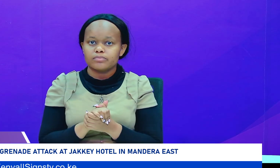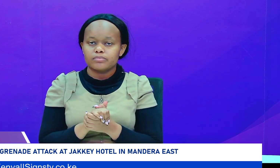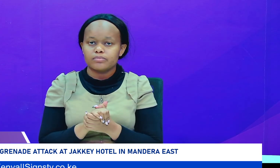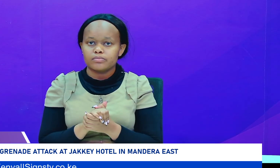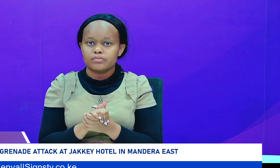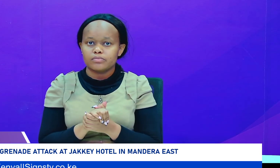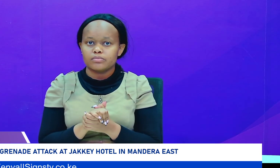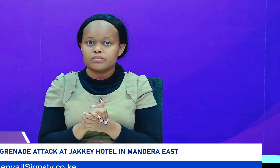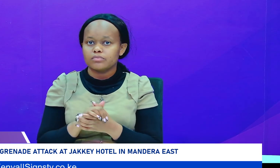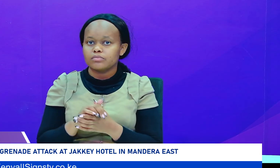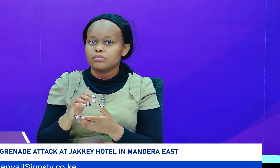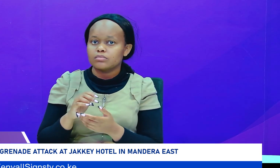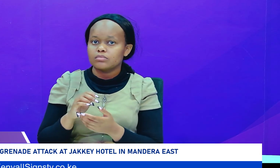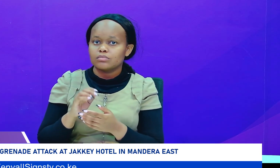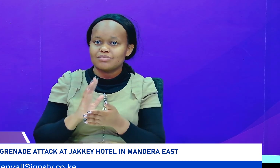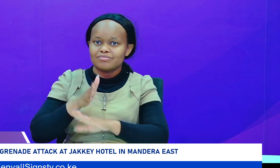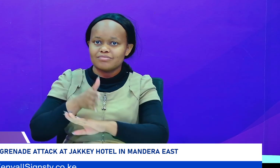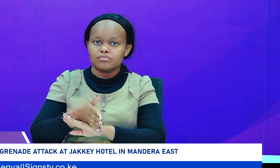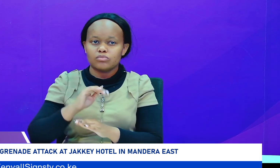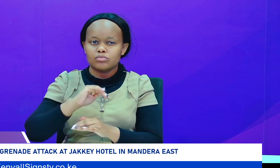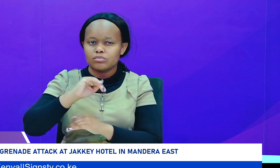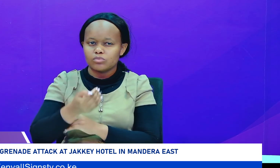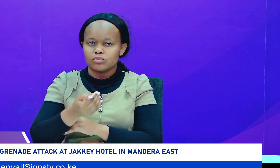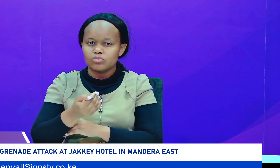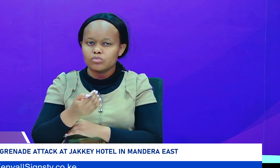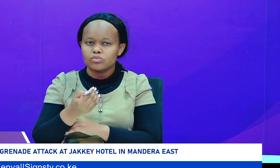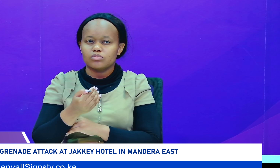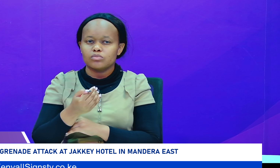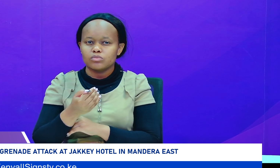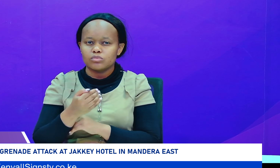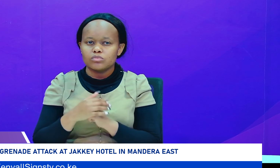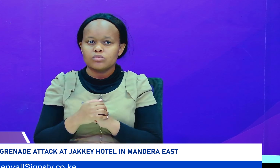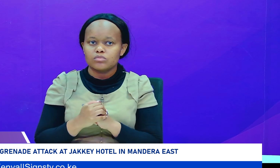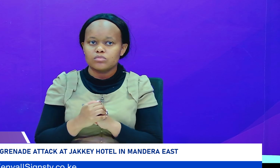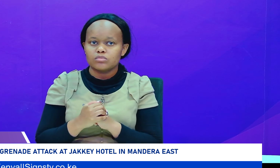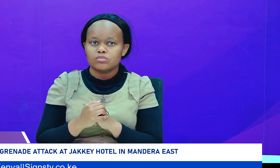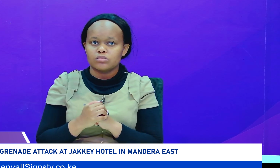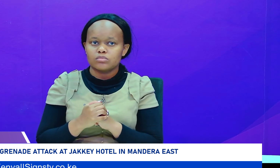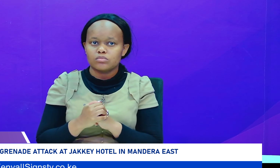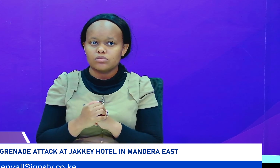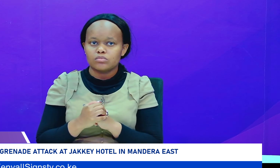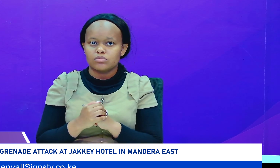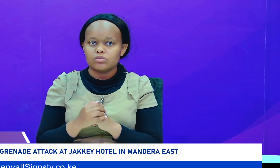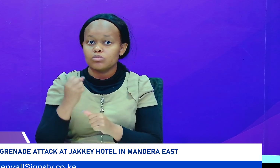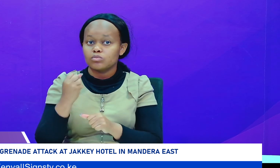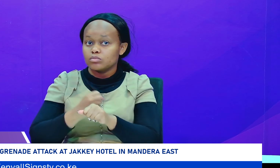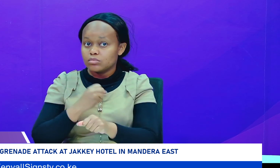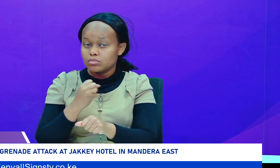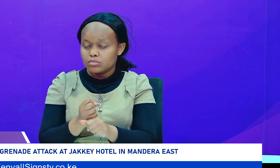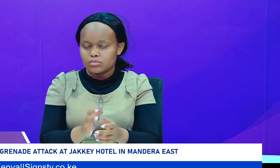Hospital for treatment, while authorities have intensified patrols across the town to